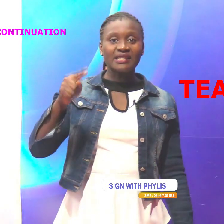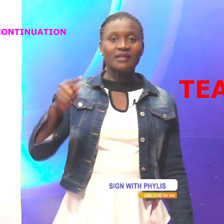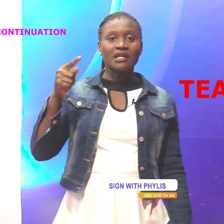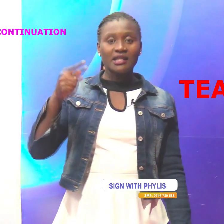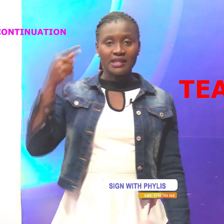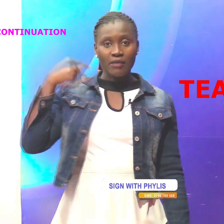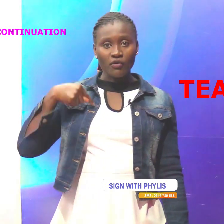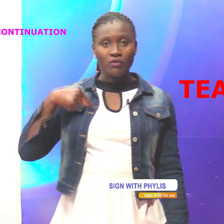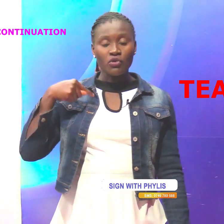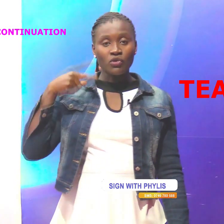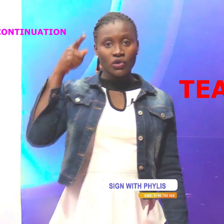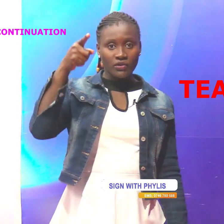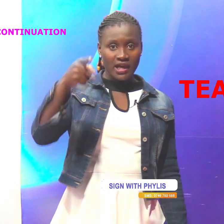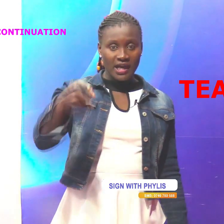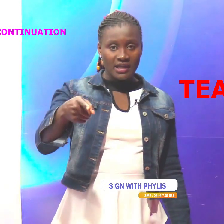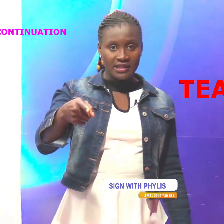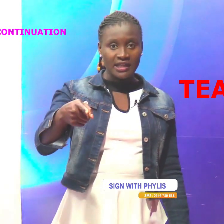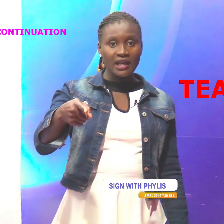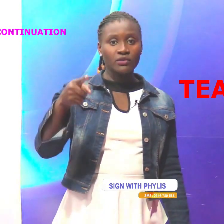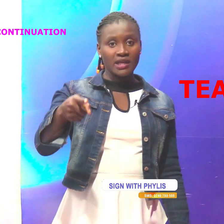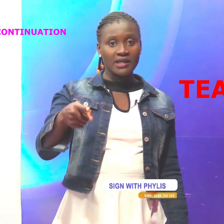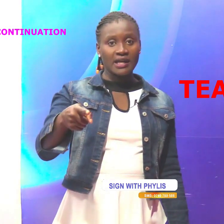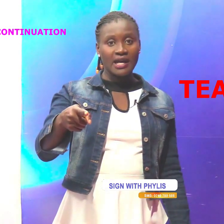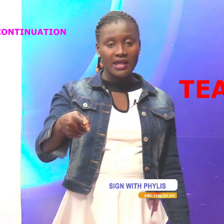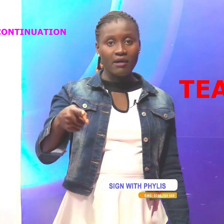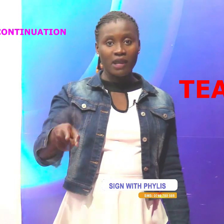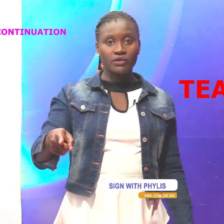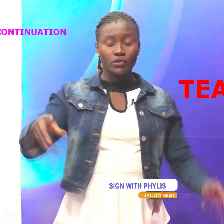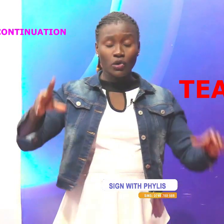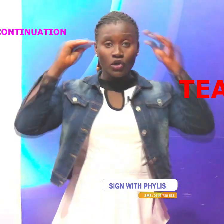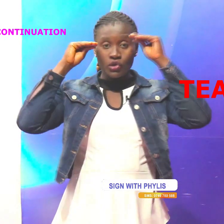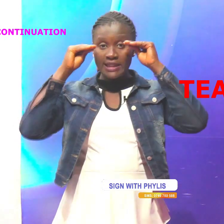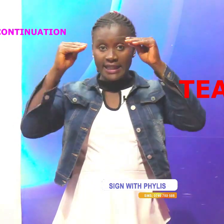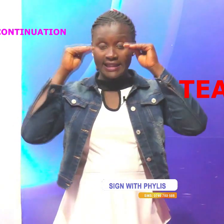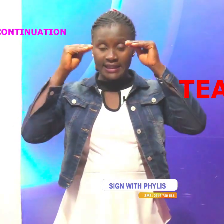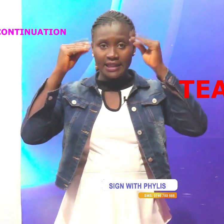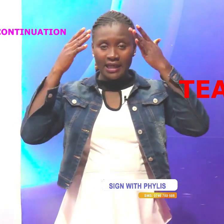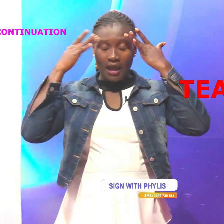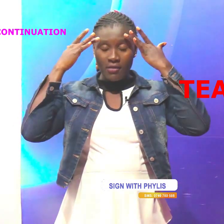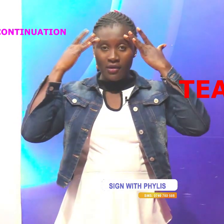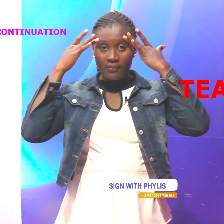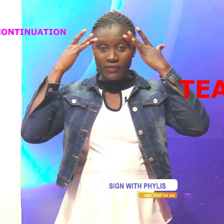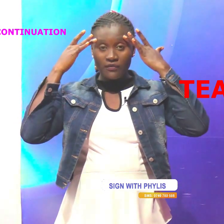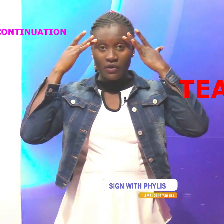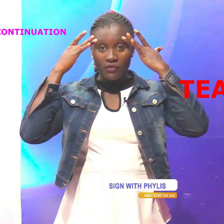it is coming from you to the channeling to the other person. So you teach, coming in front from your